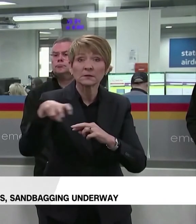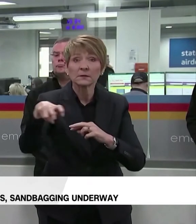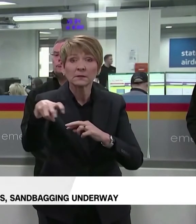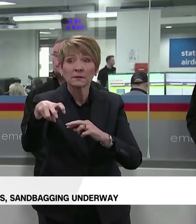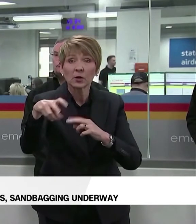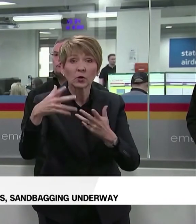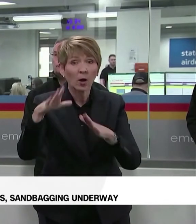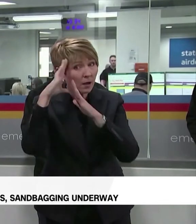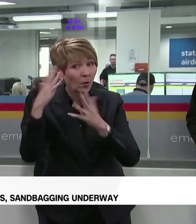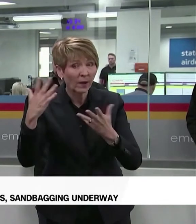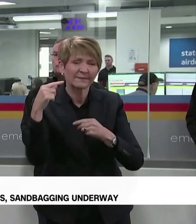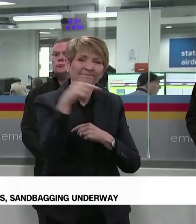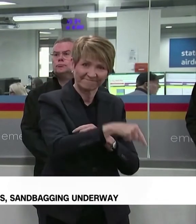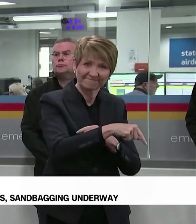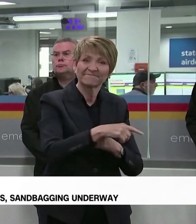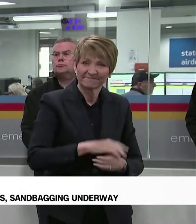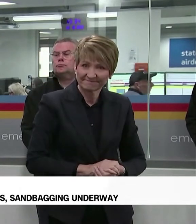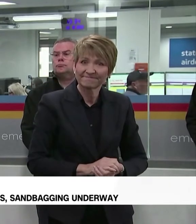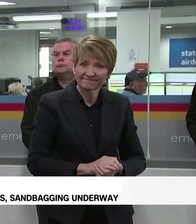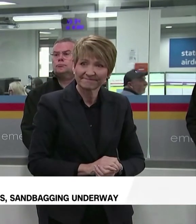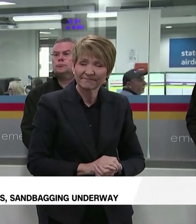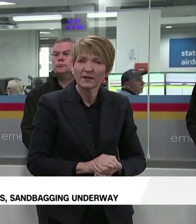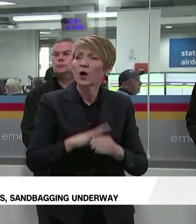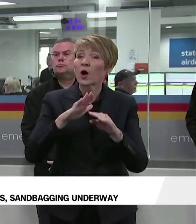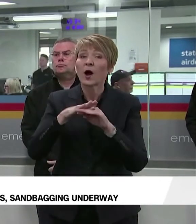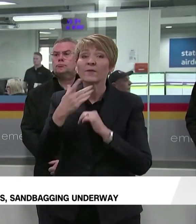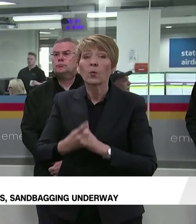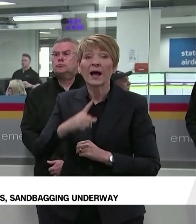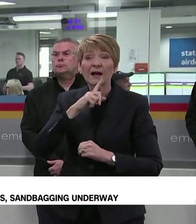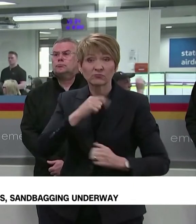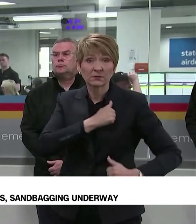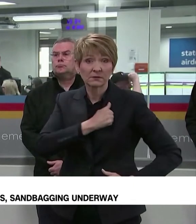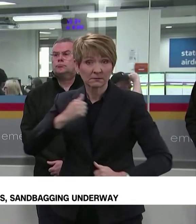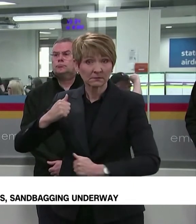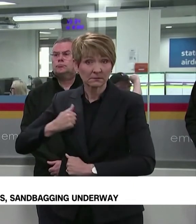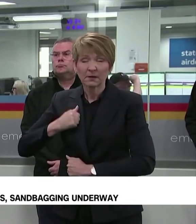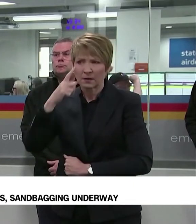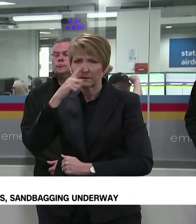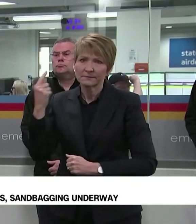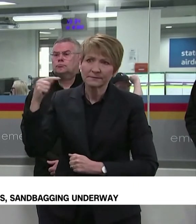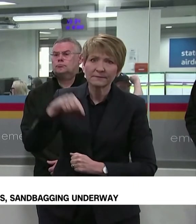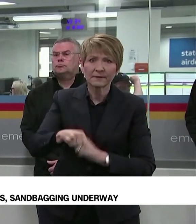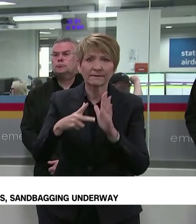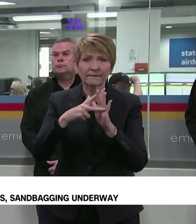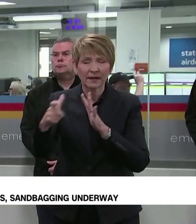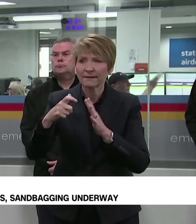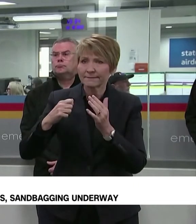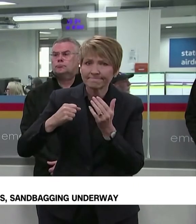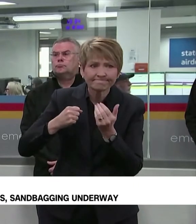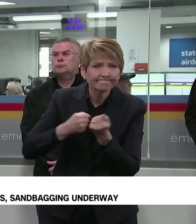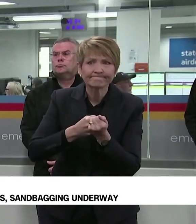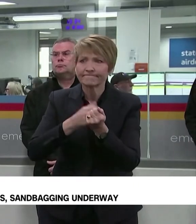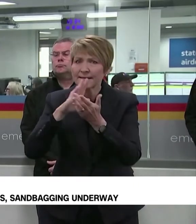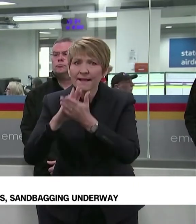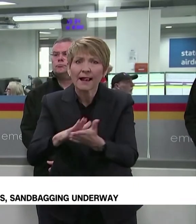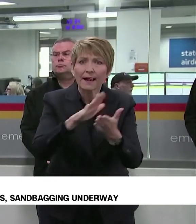over 100 ADF personnel will be on the ground here in Victoria, providing support with